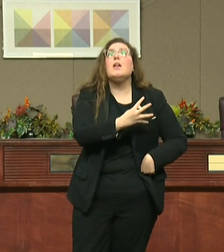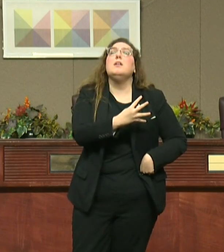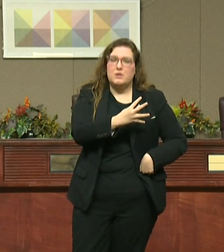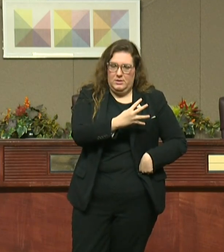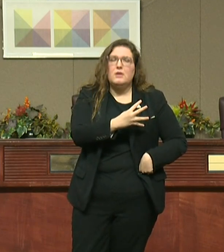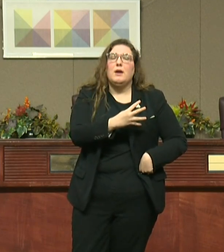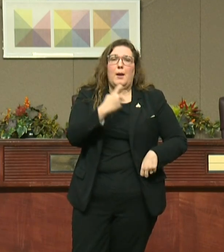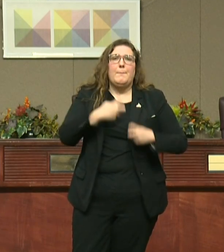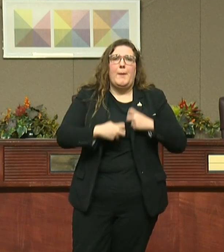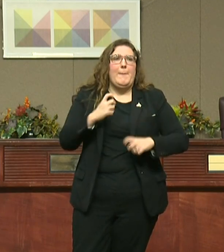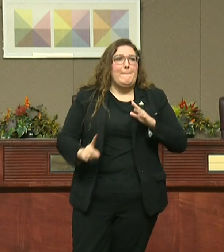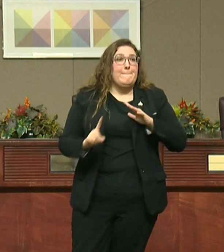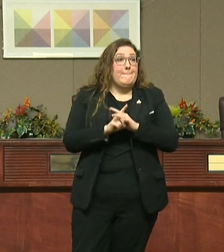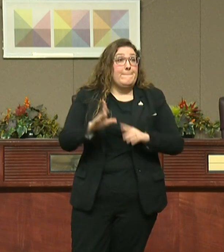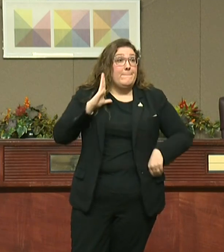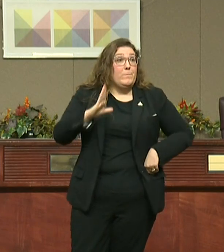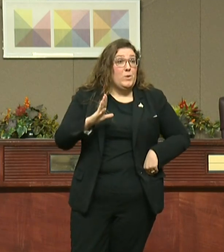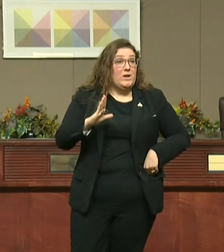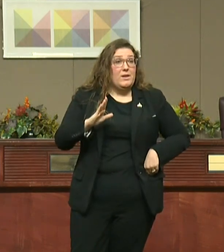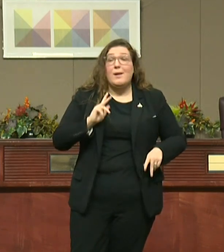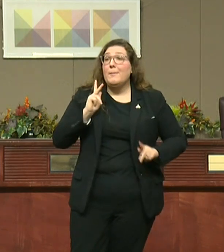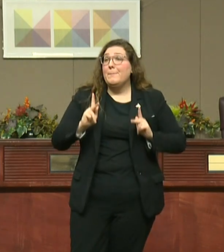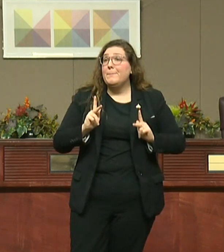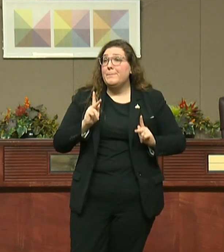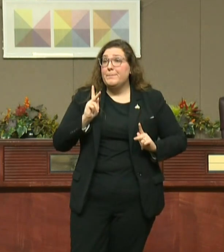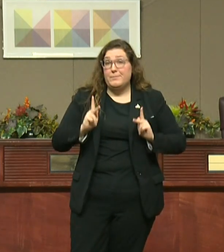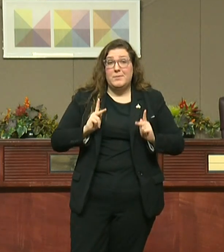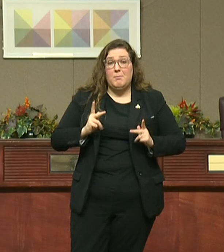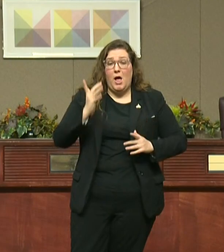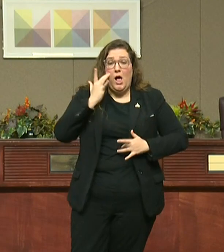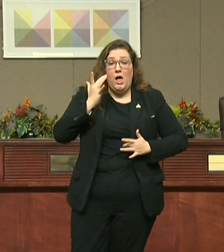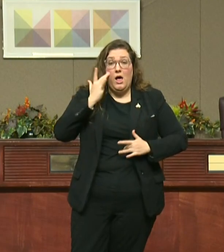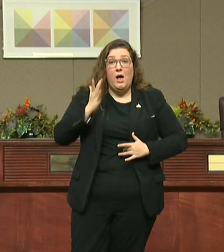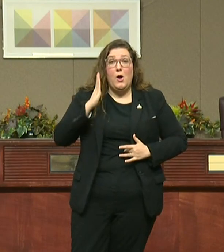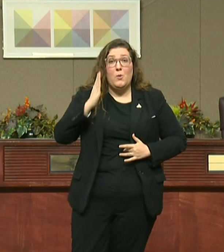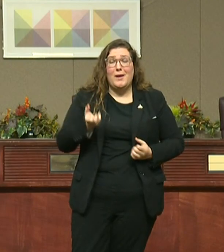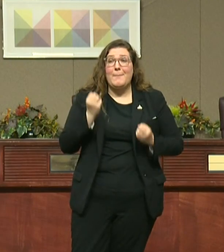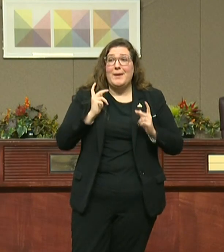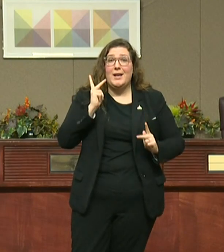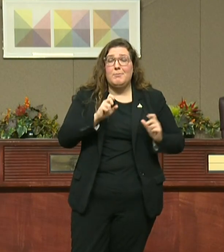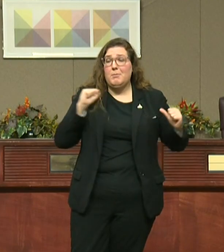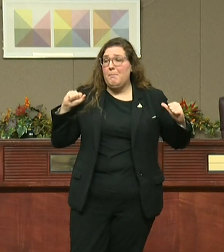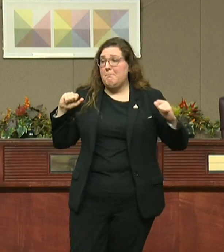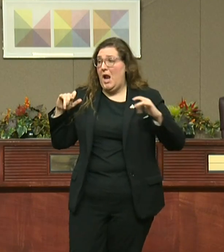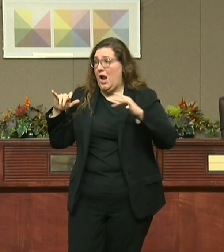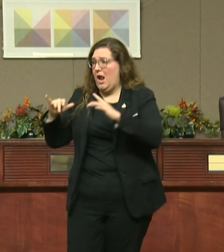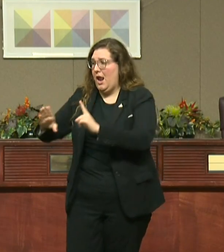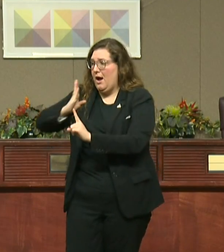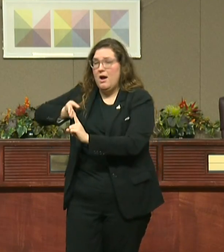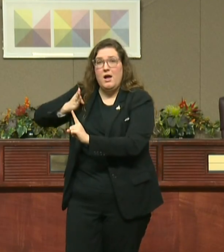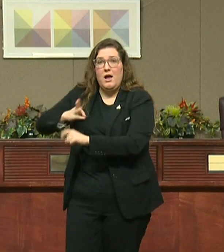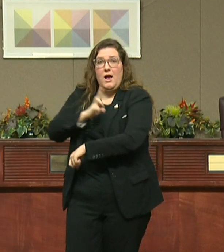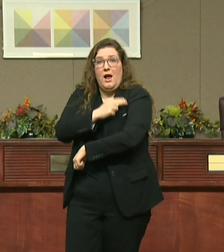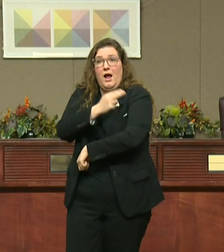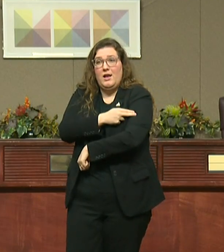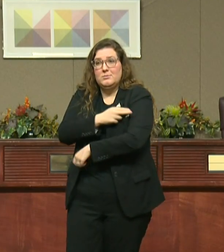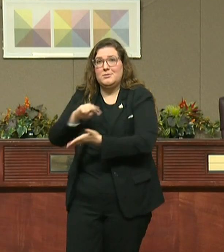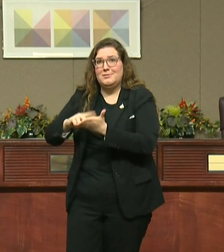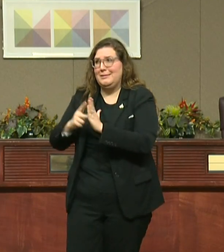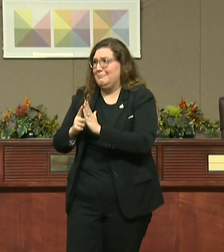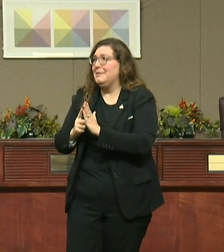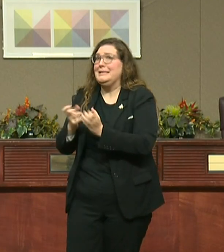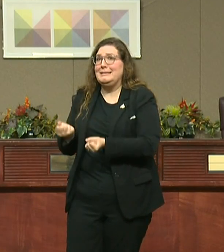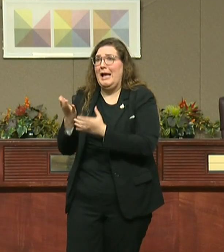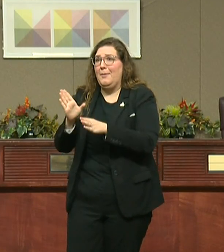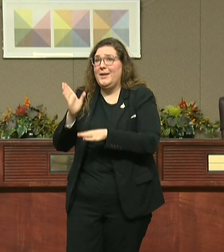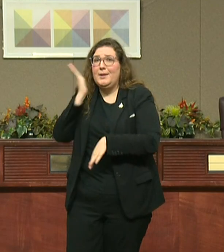problem yet. We don't want to have a problem. So as I kind of now talk a little bit about what we're doing